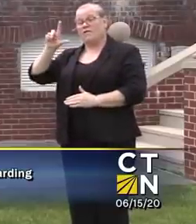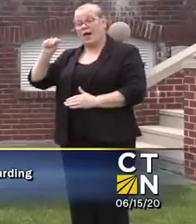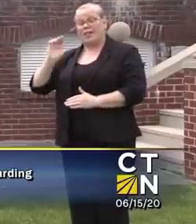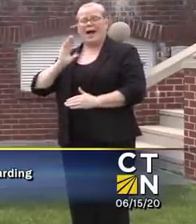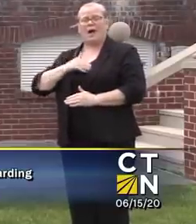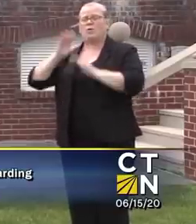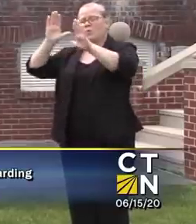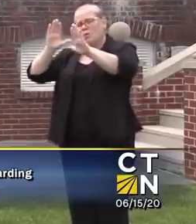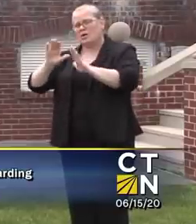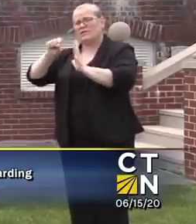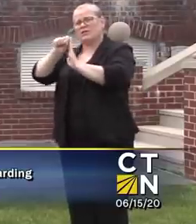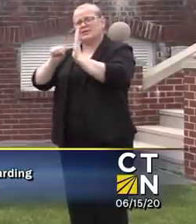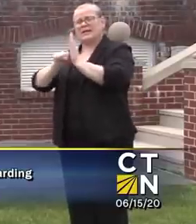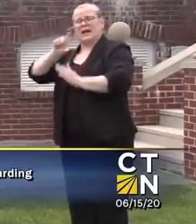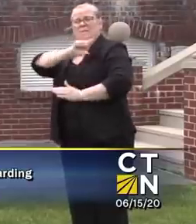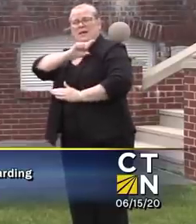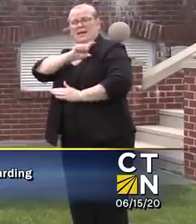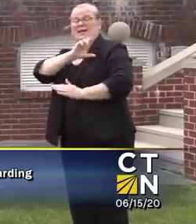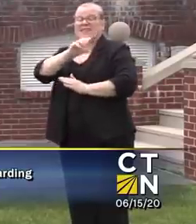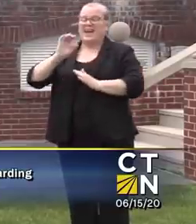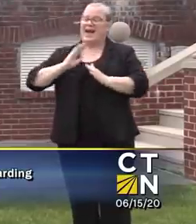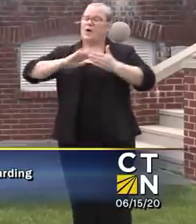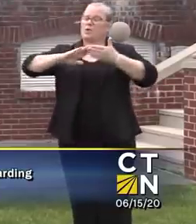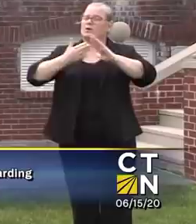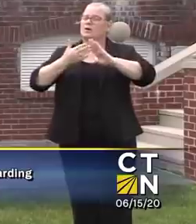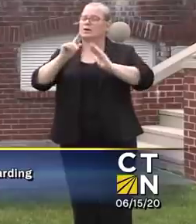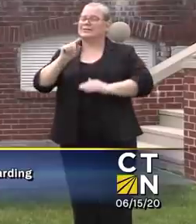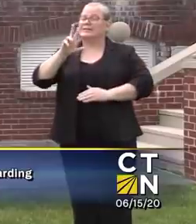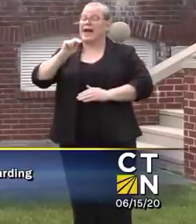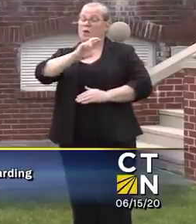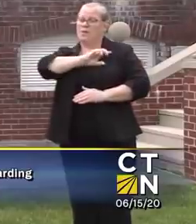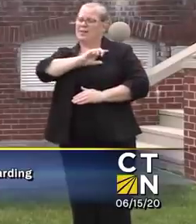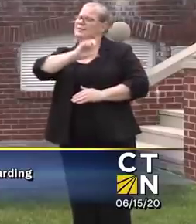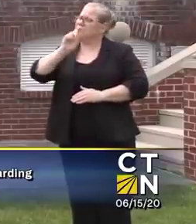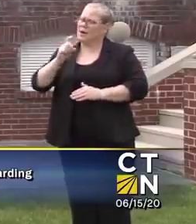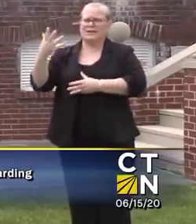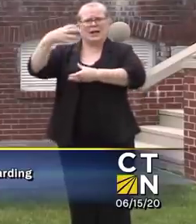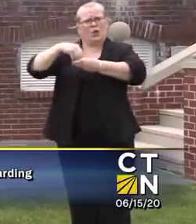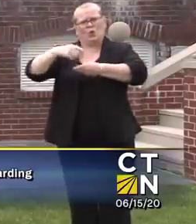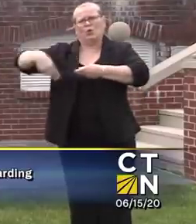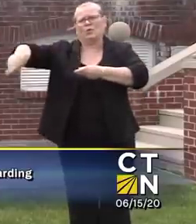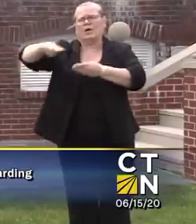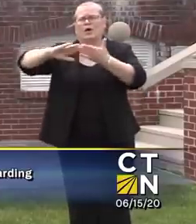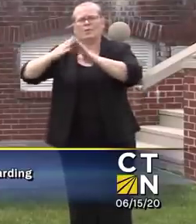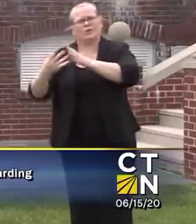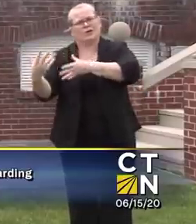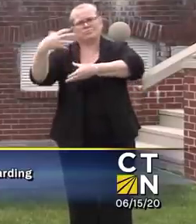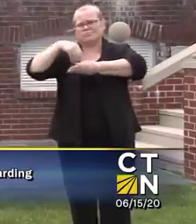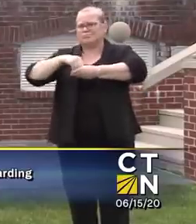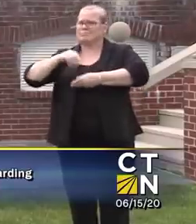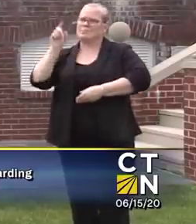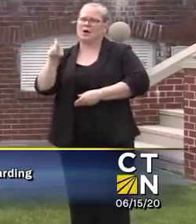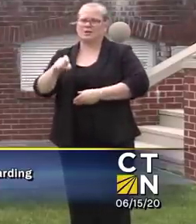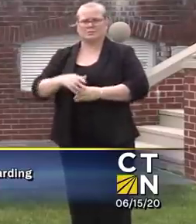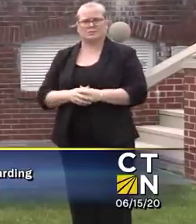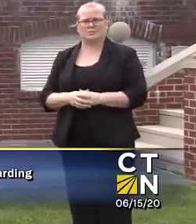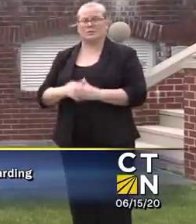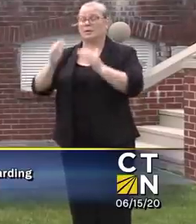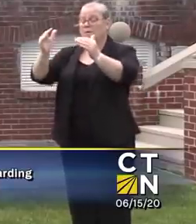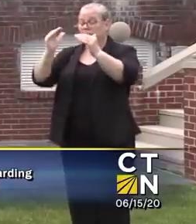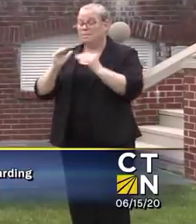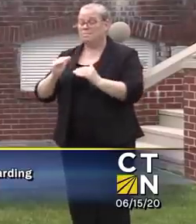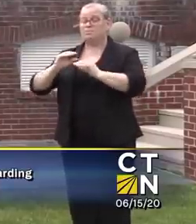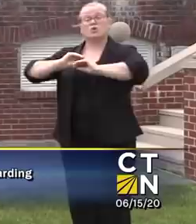you. As you know, we're also going to be instituting no chokehold policy, clear as day for state